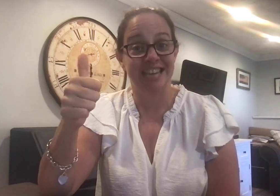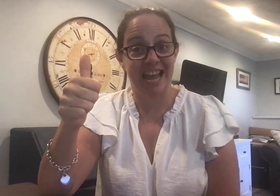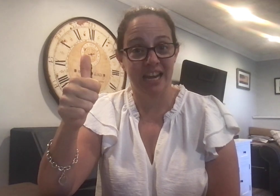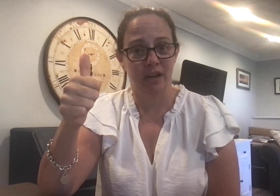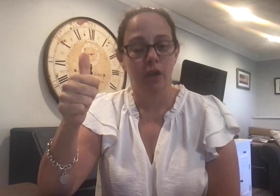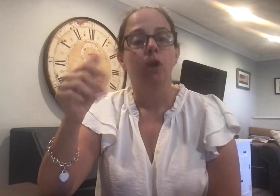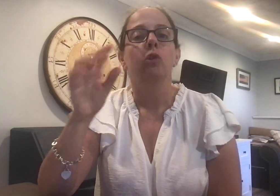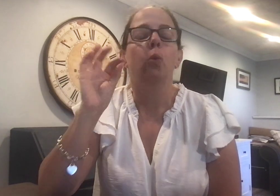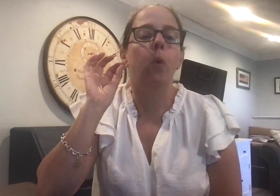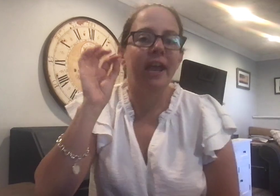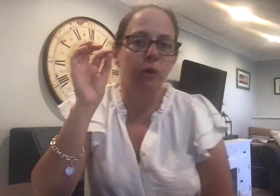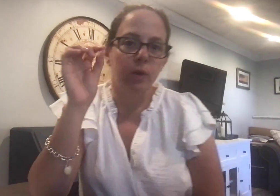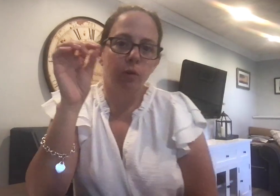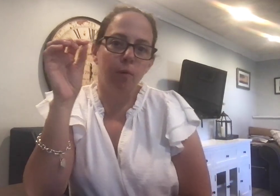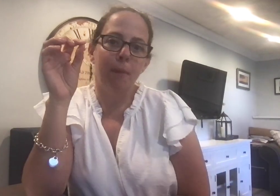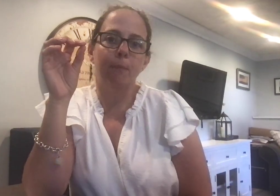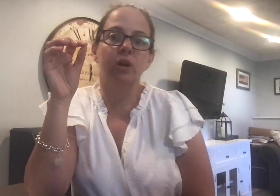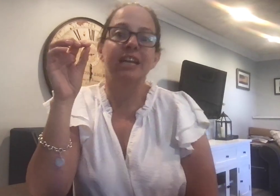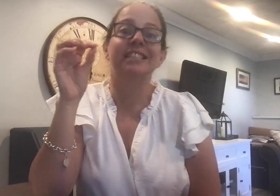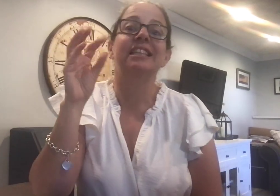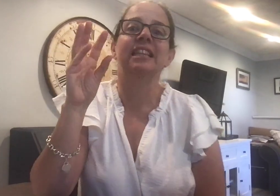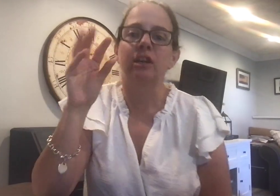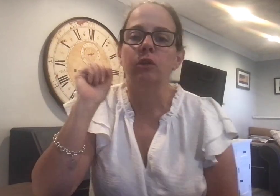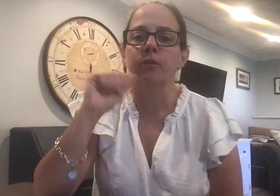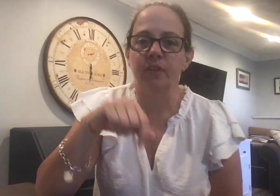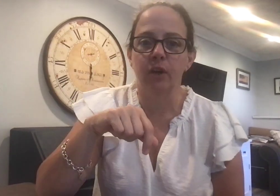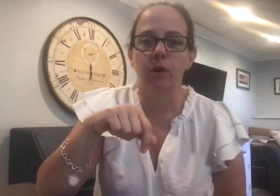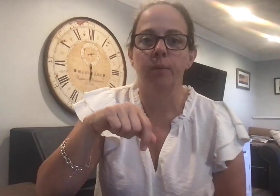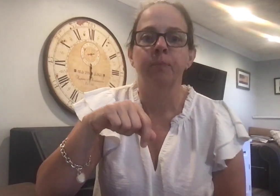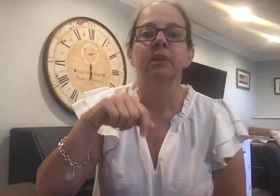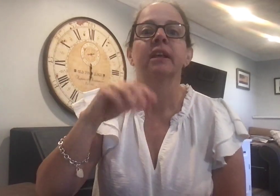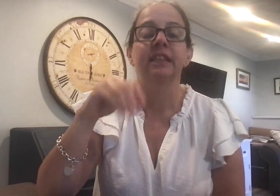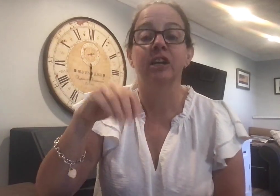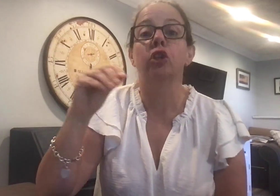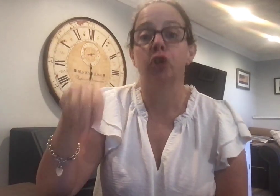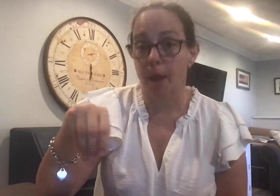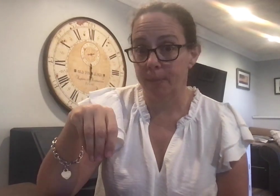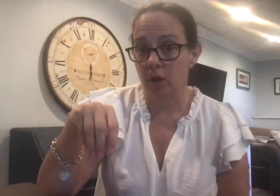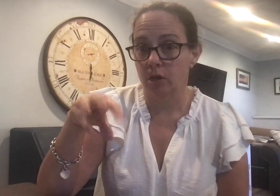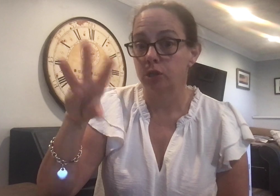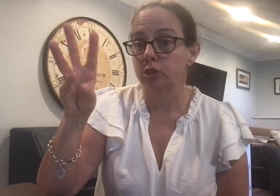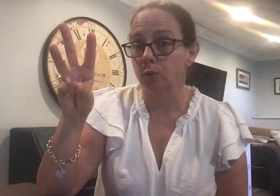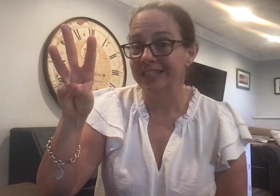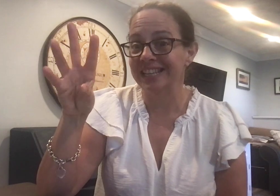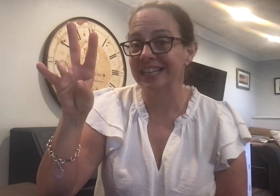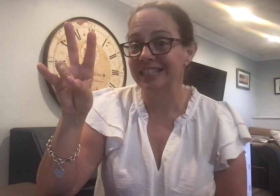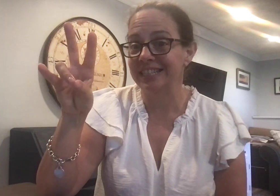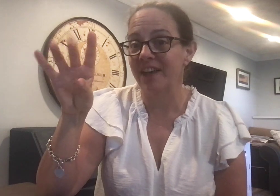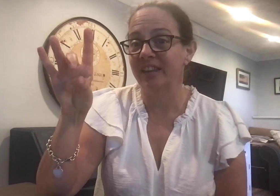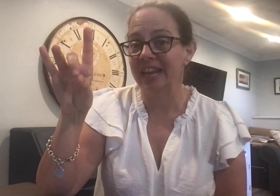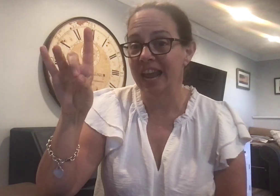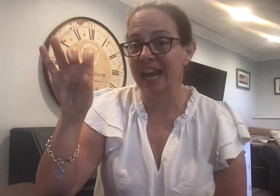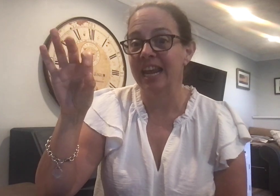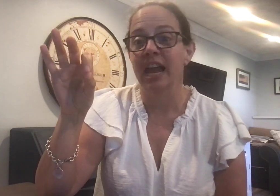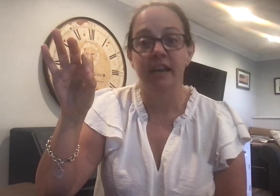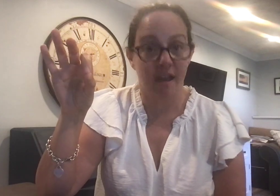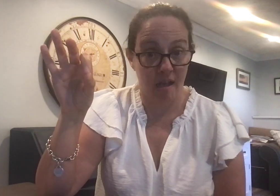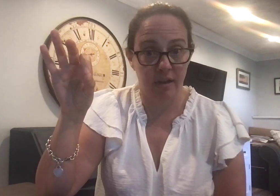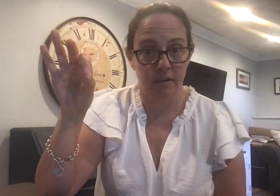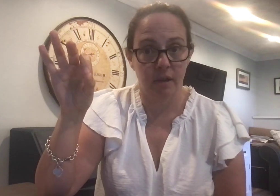10. The way you can remember it is littler finger, littler number. So 6, 7, 8, 9.